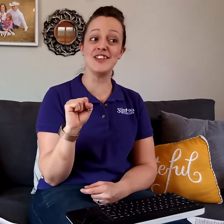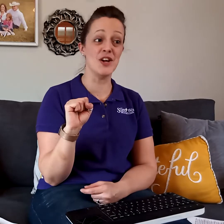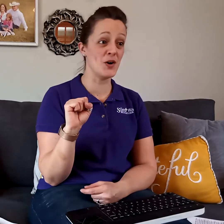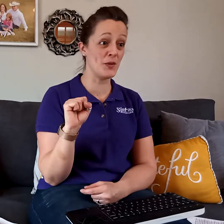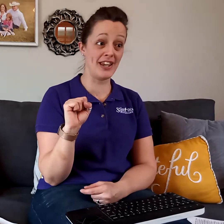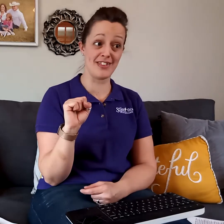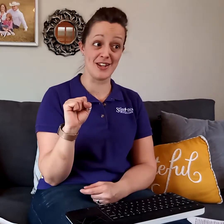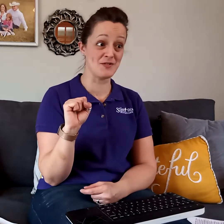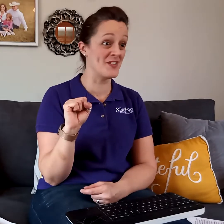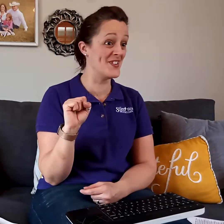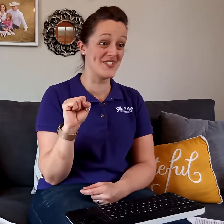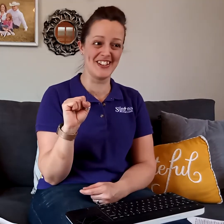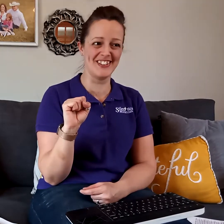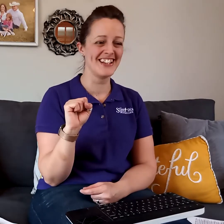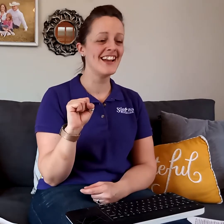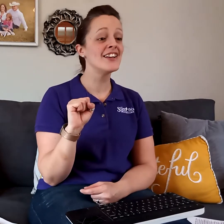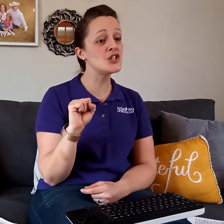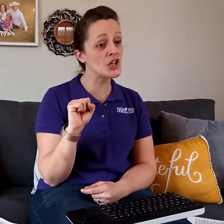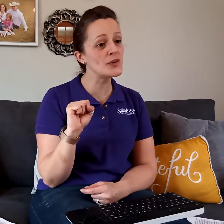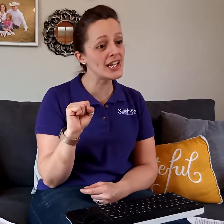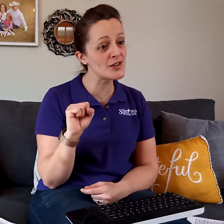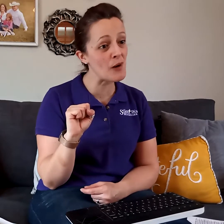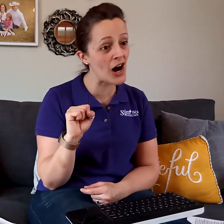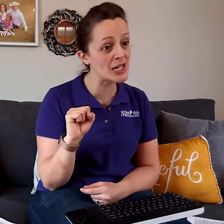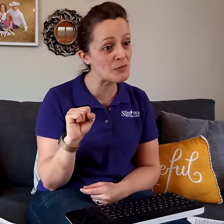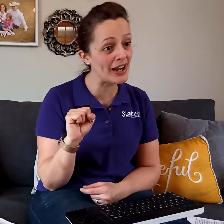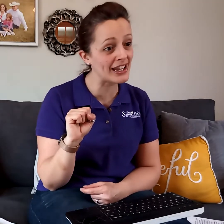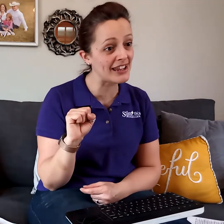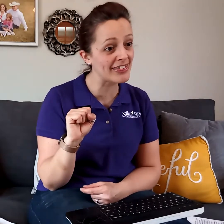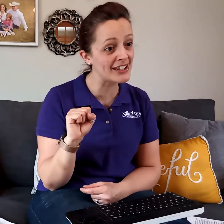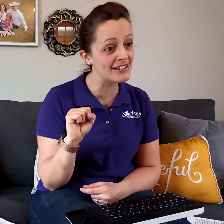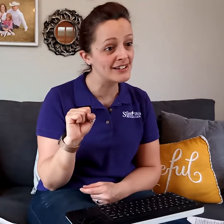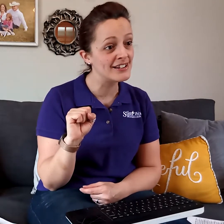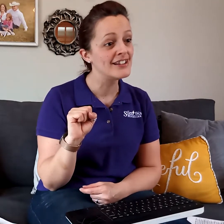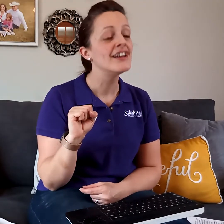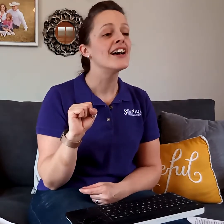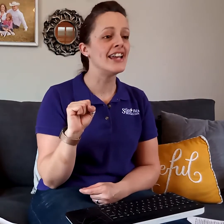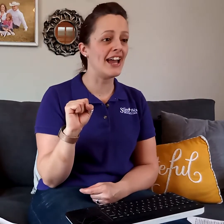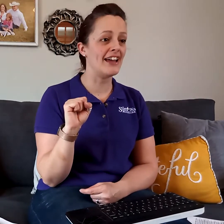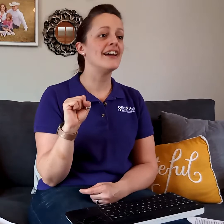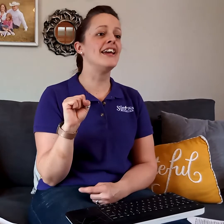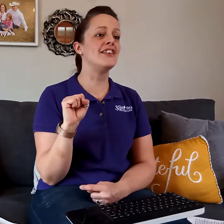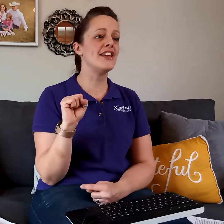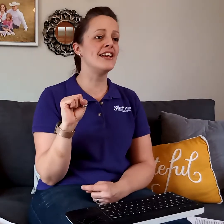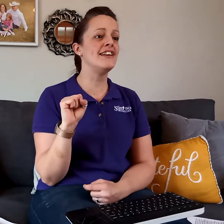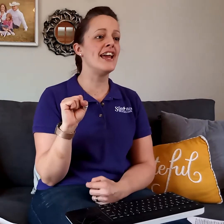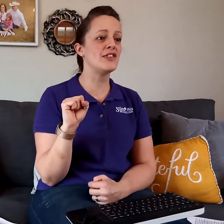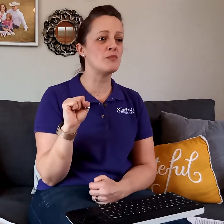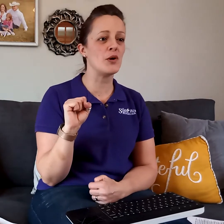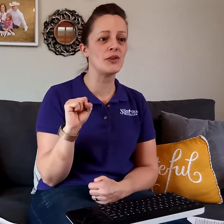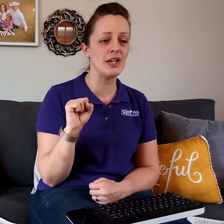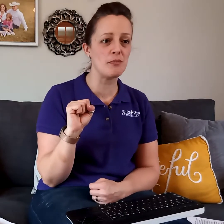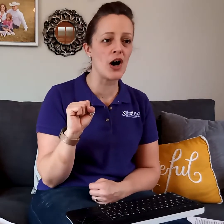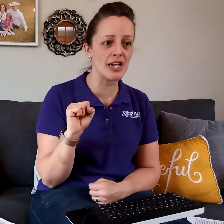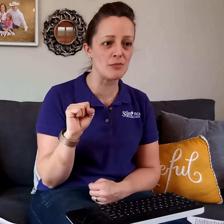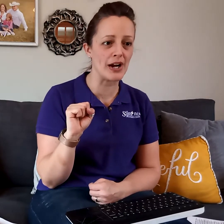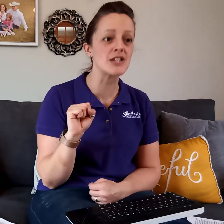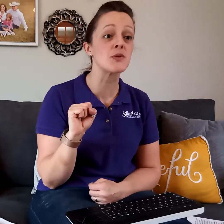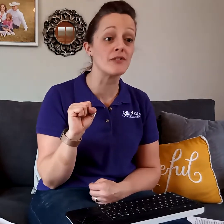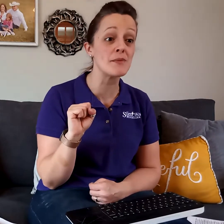No, Ethan. Do you need a potty break, Ethan? Ethan and Nathan both need potty breaks, so everybody